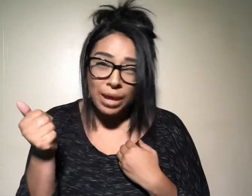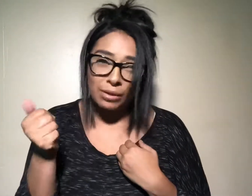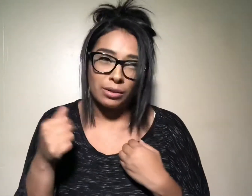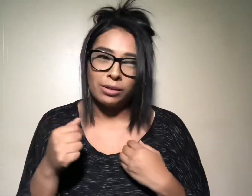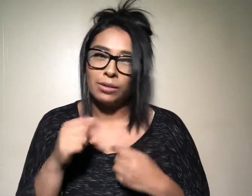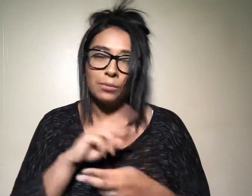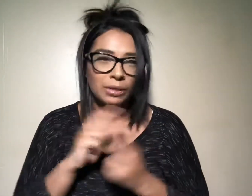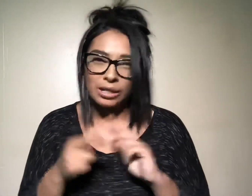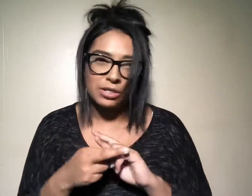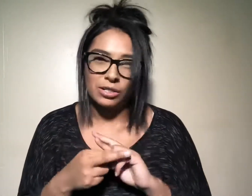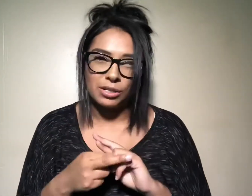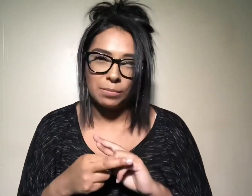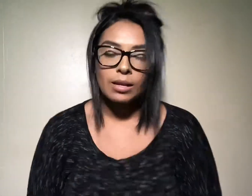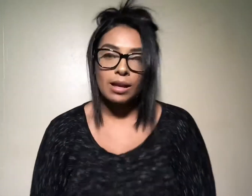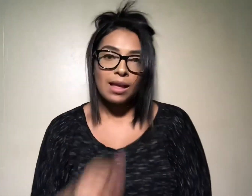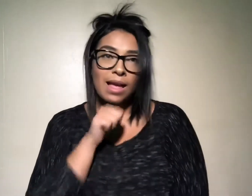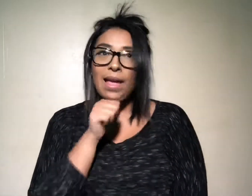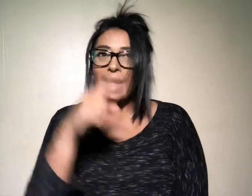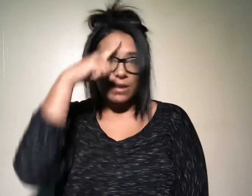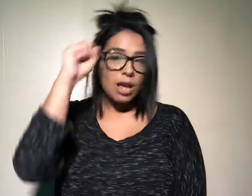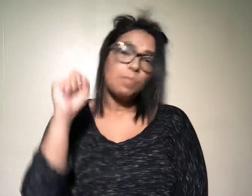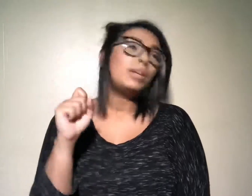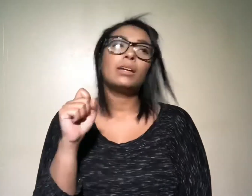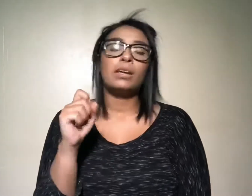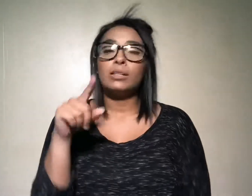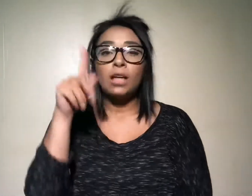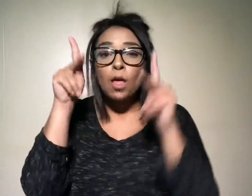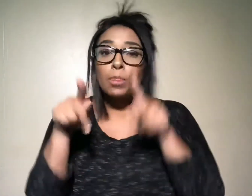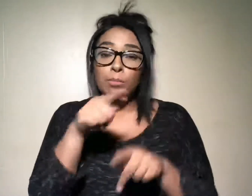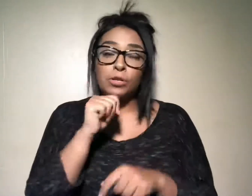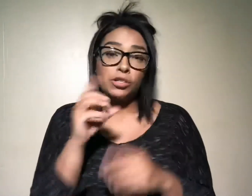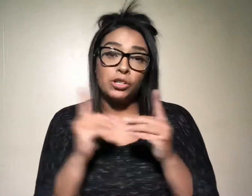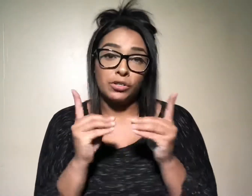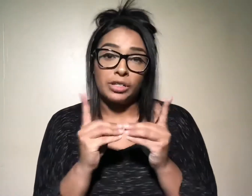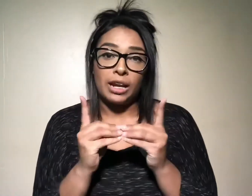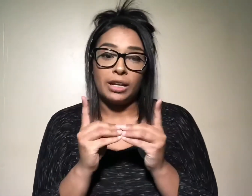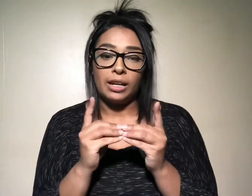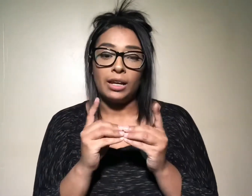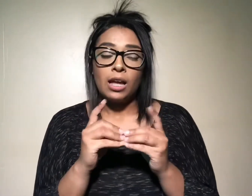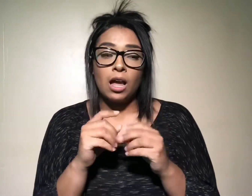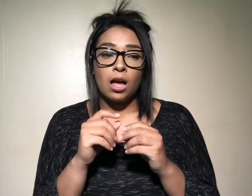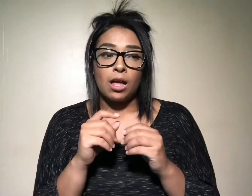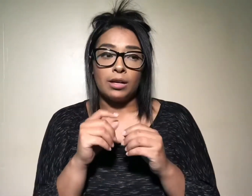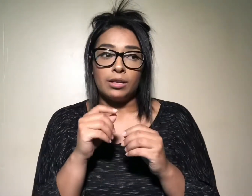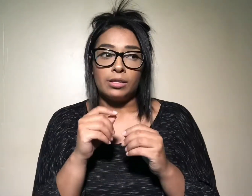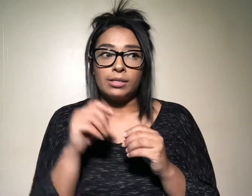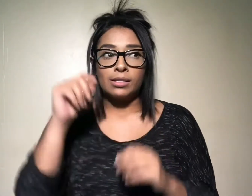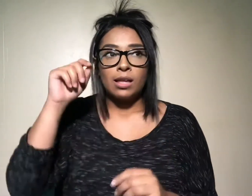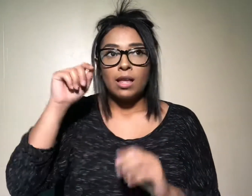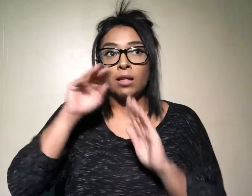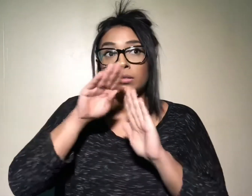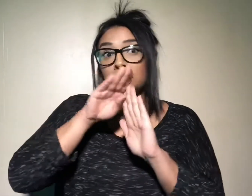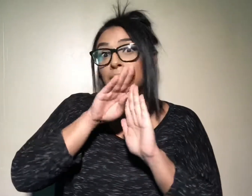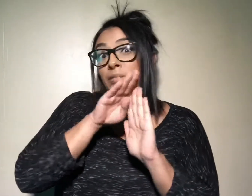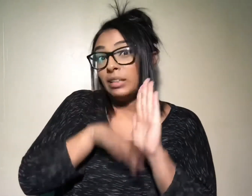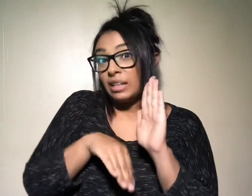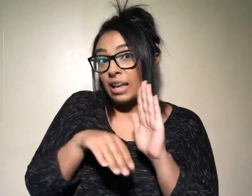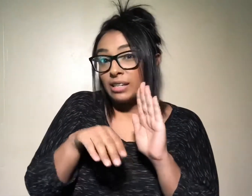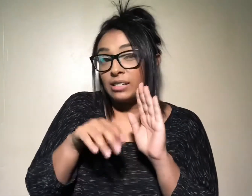better relationship. And not because the person that you're dating is